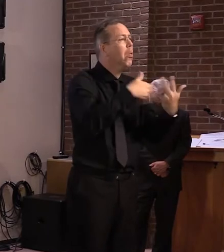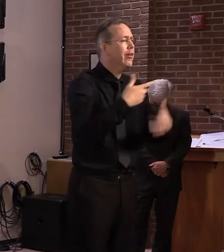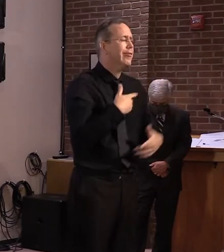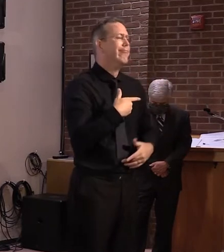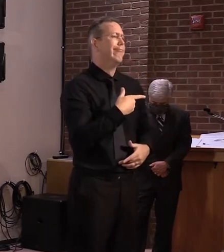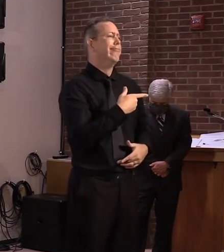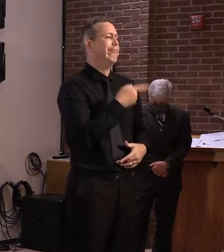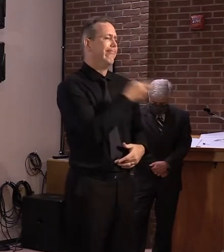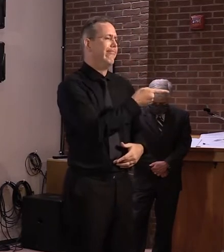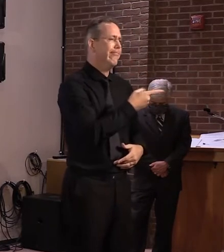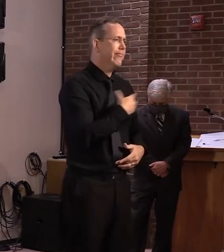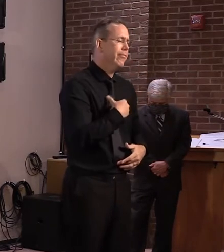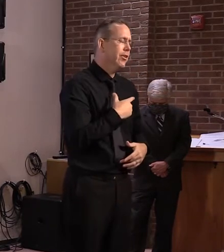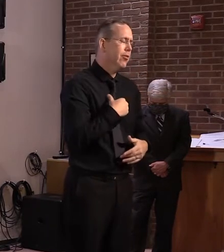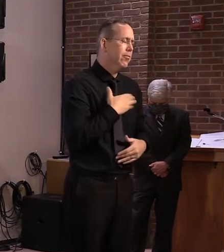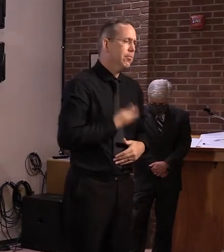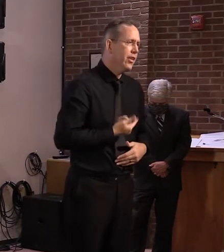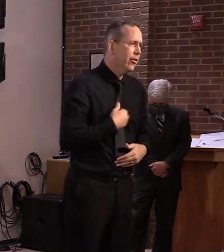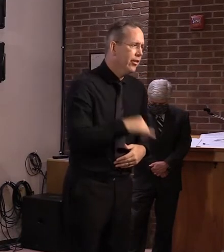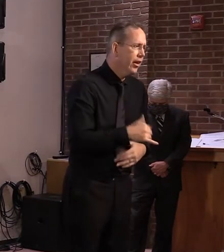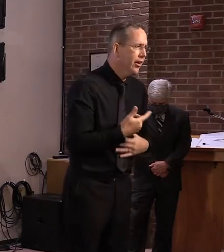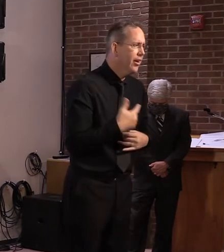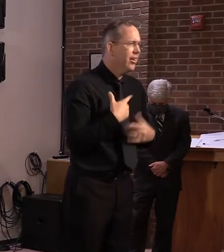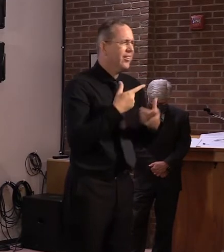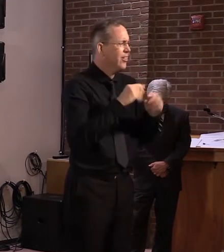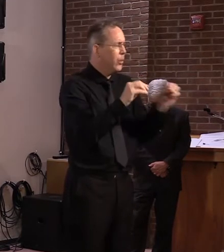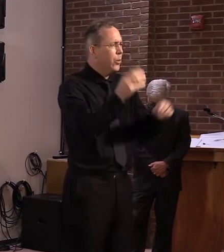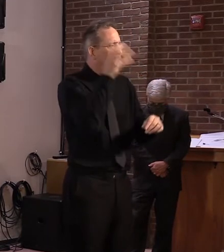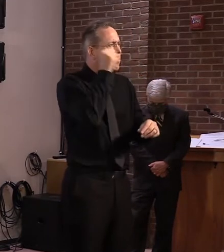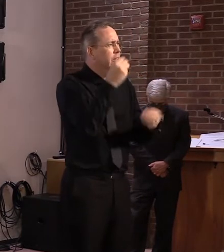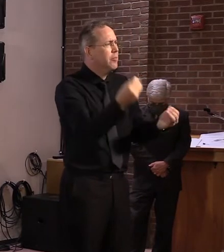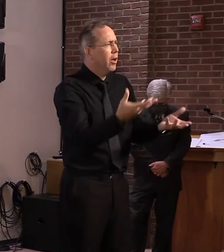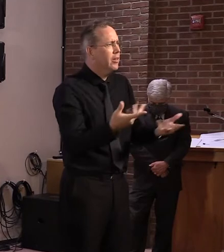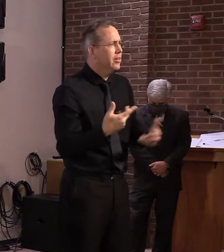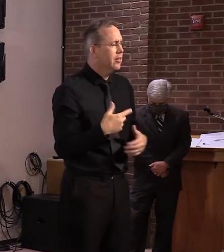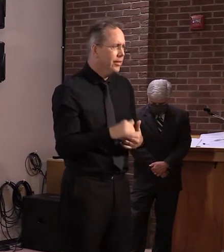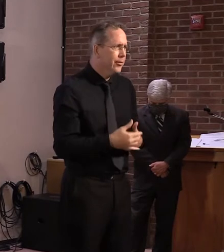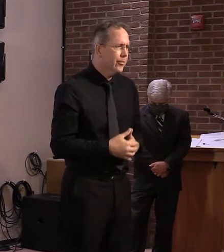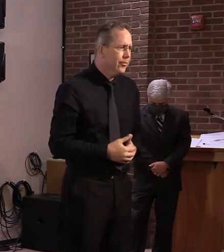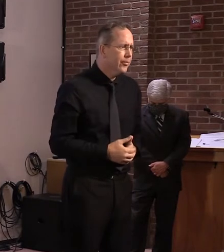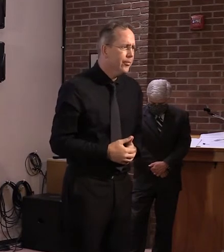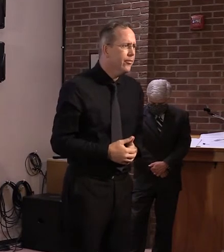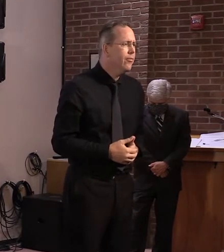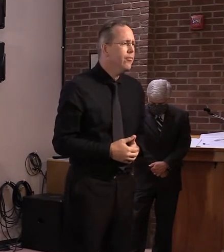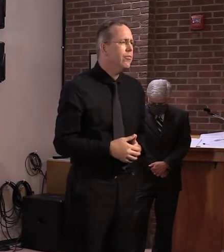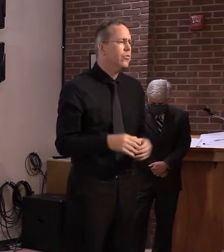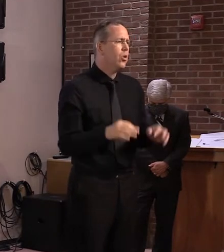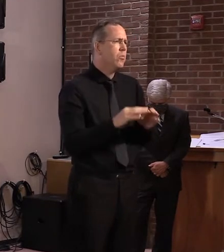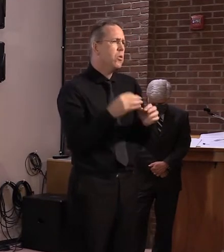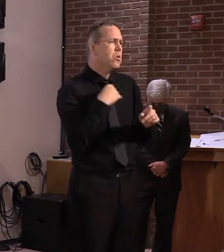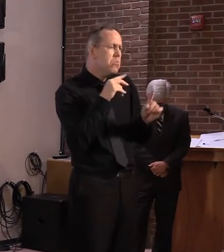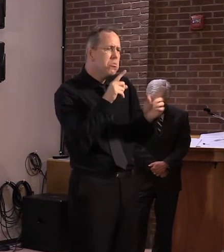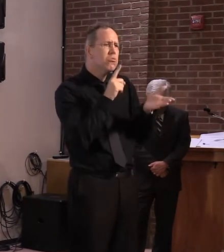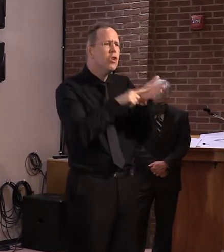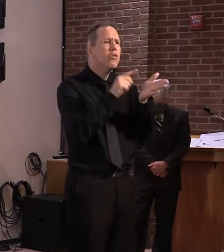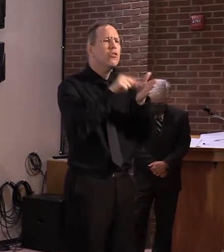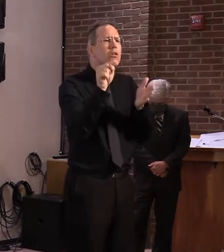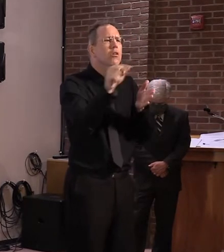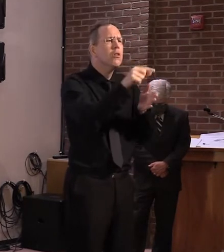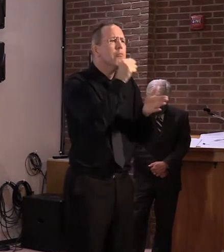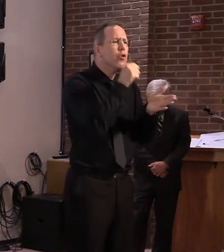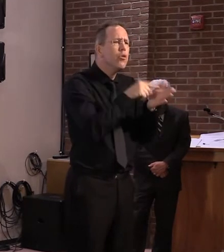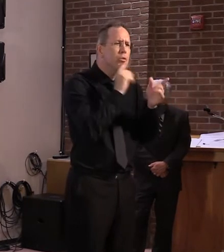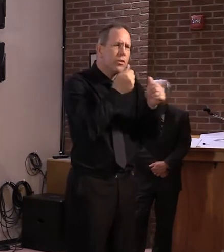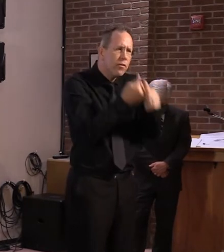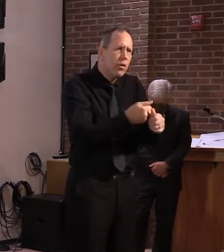to do that, we'll be okay. But we'll have to, again, reflect on that and make sure that everyone is